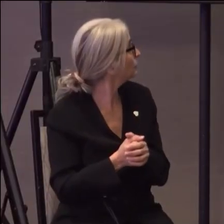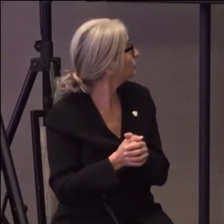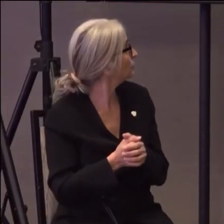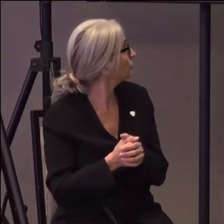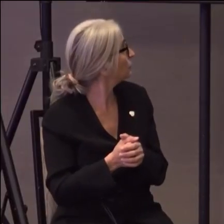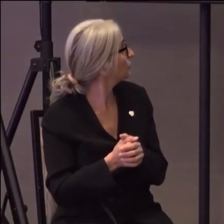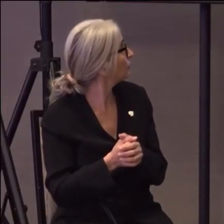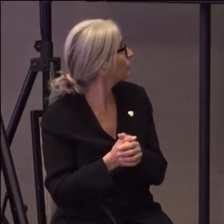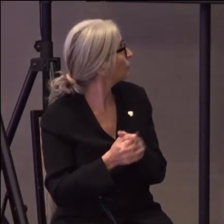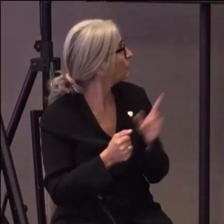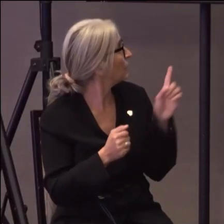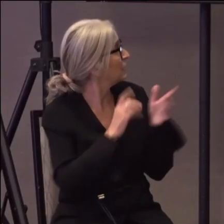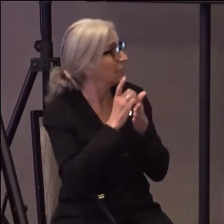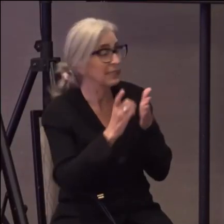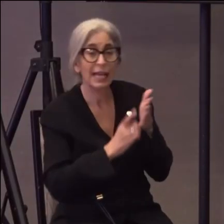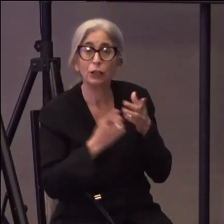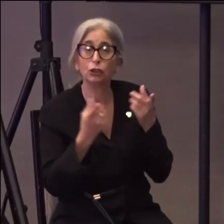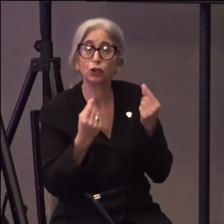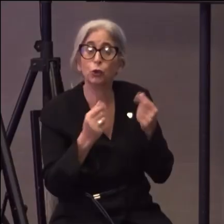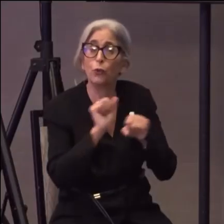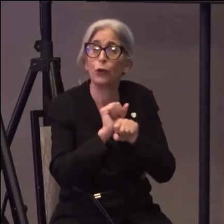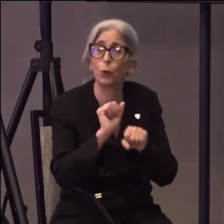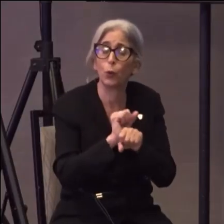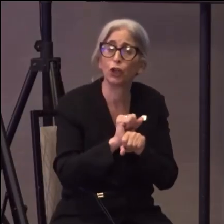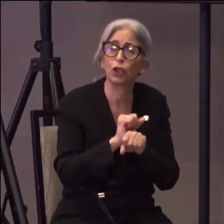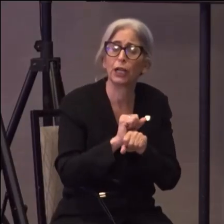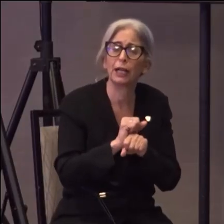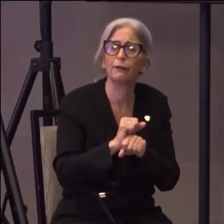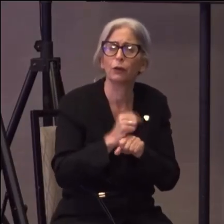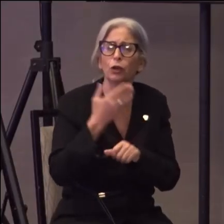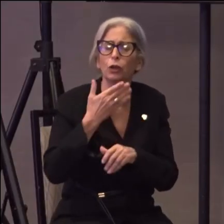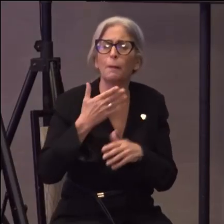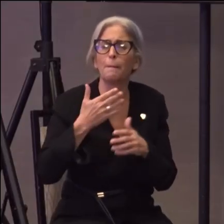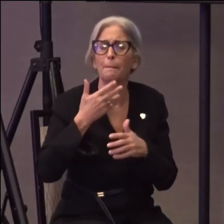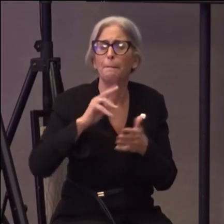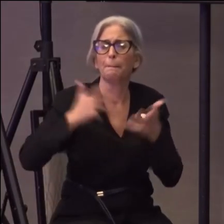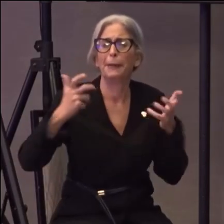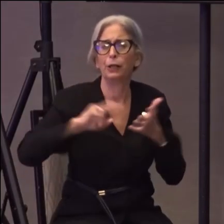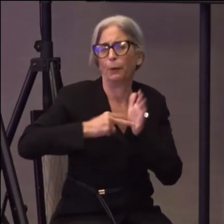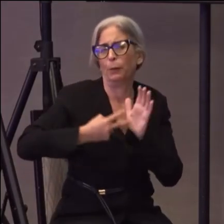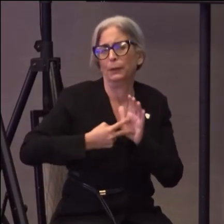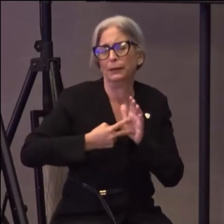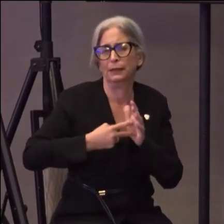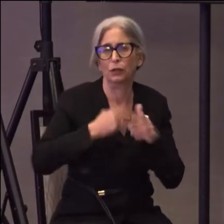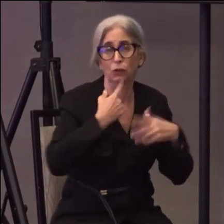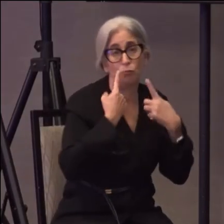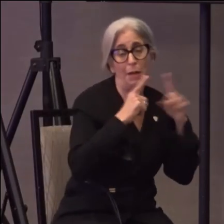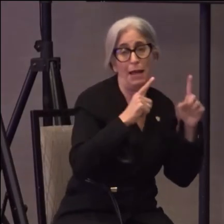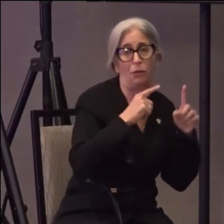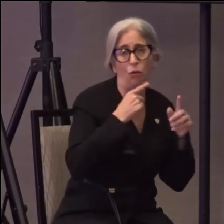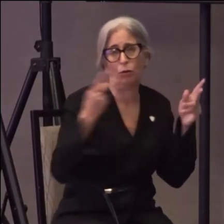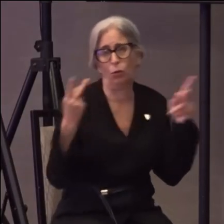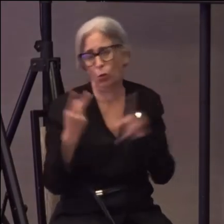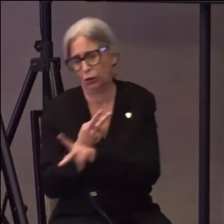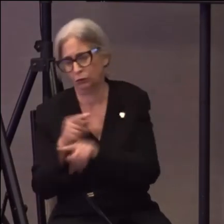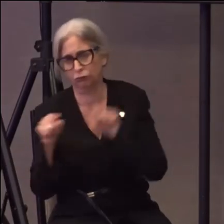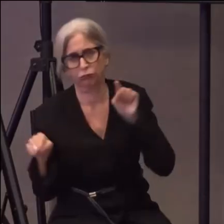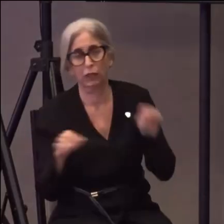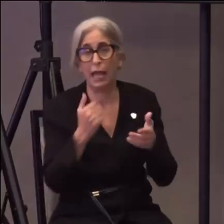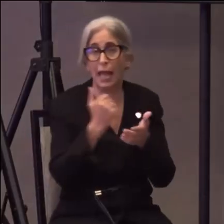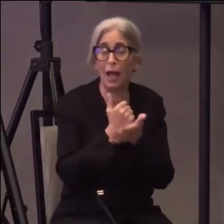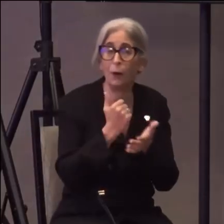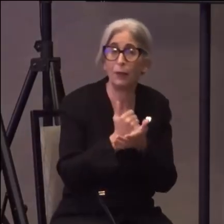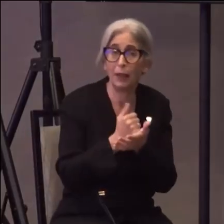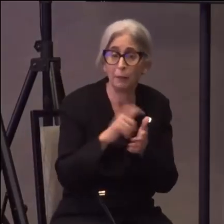for planners and designers to do their work and with greater focus on the details that make or break pedestrian infrastructure. It can help them